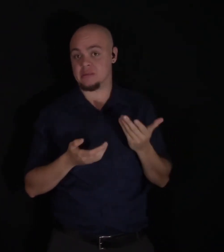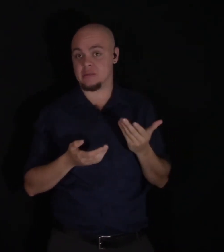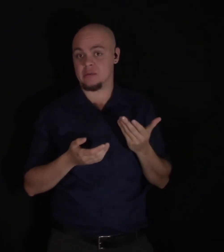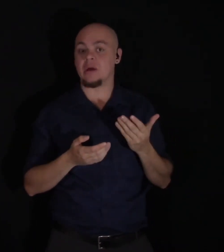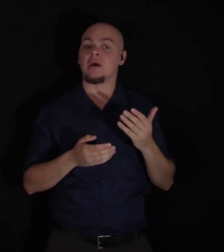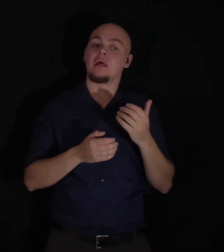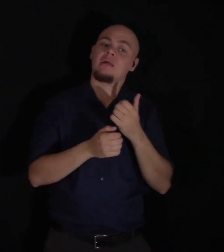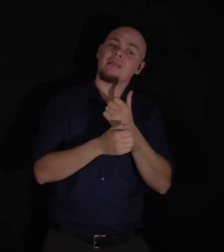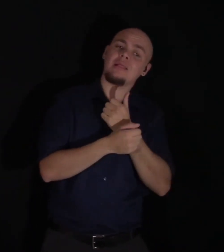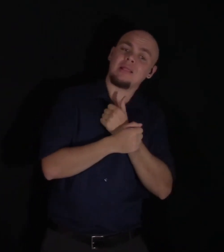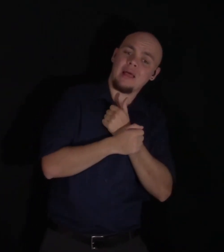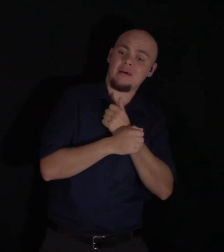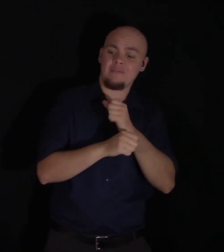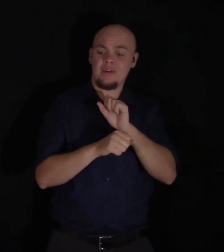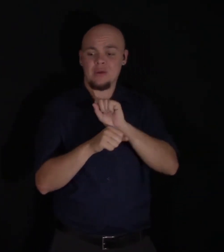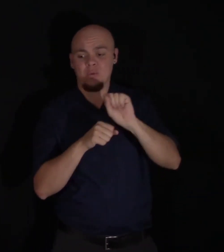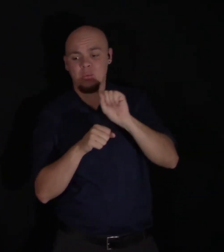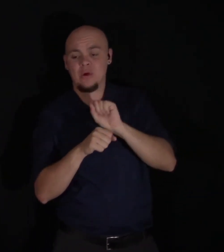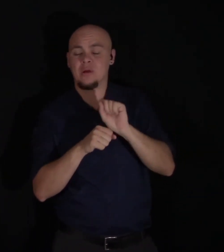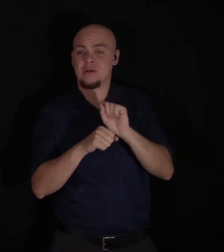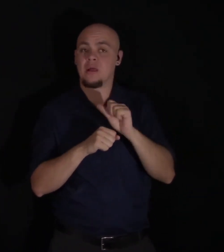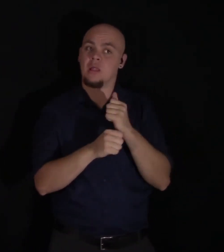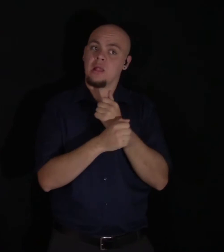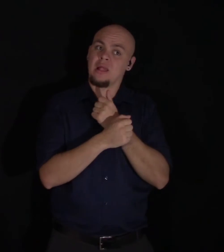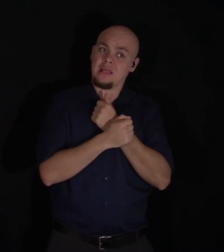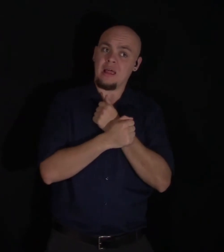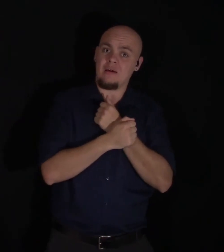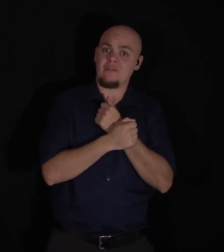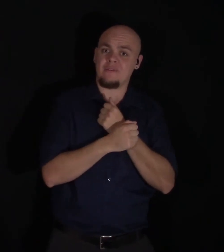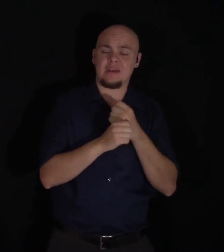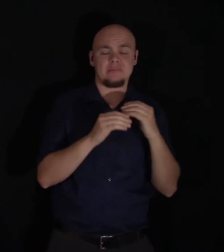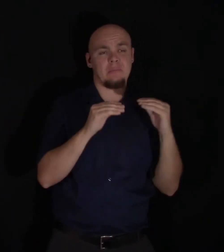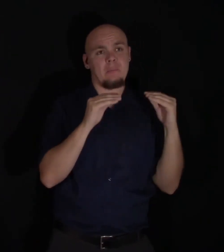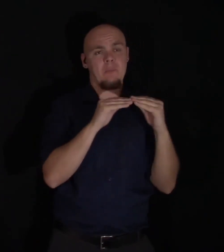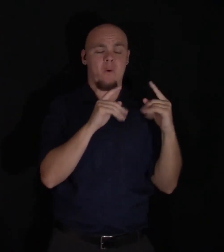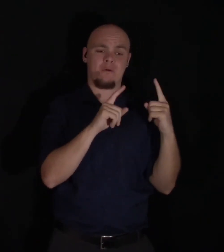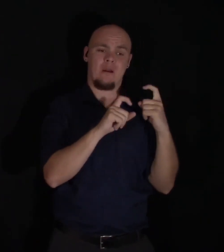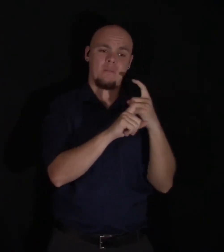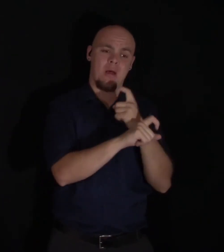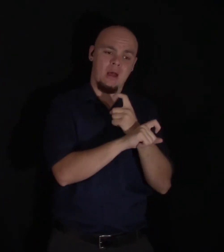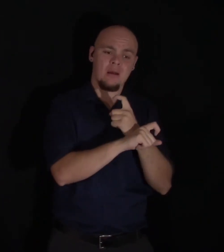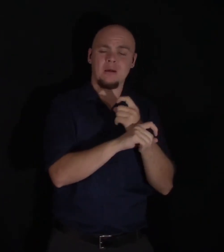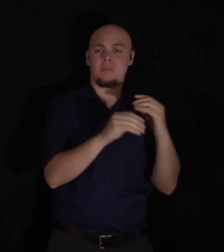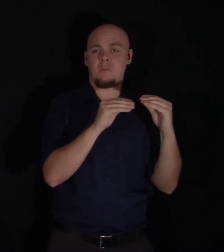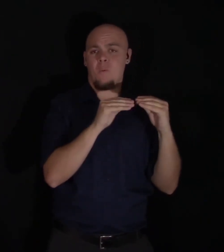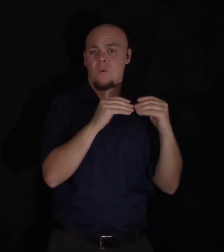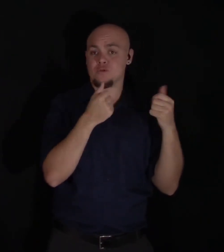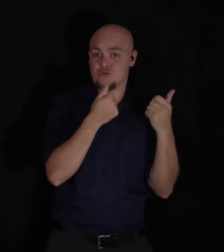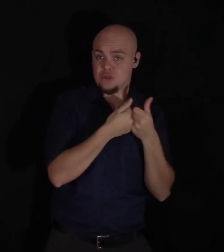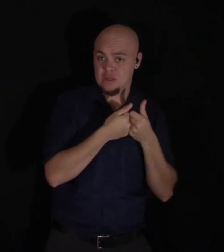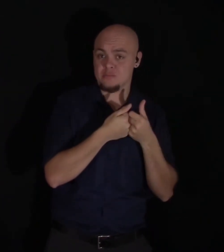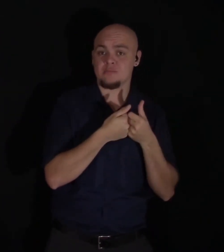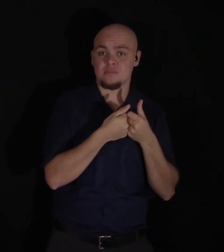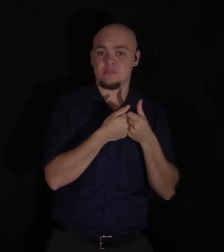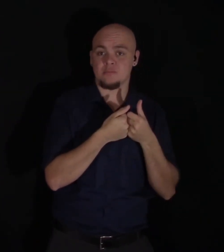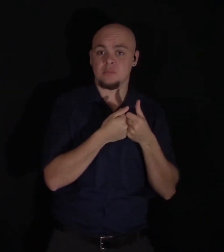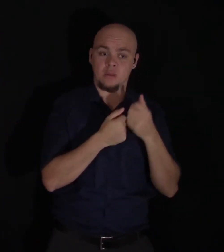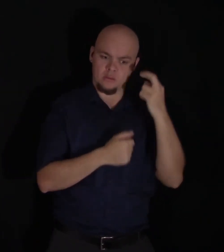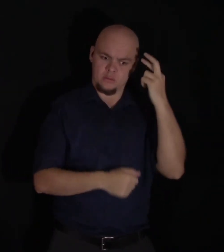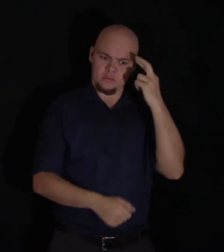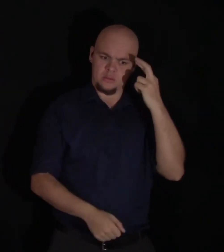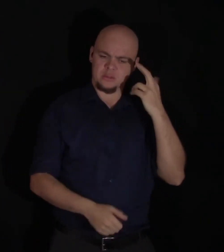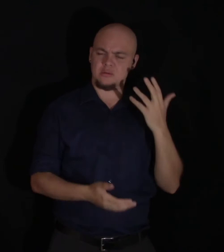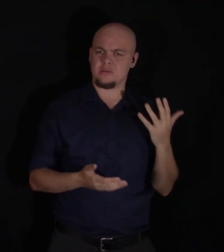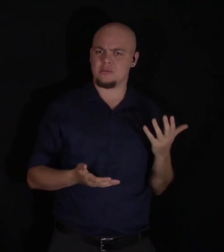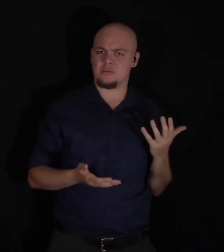Between love and work, love is by far more complex and challenging. Now, much of the reason for this is